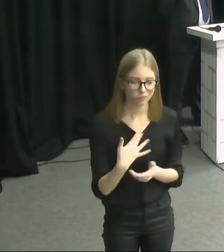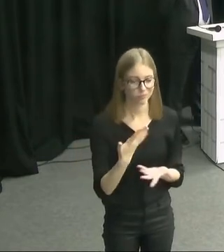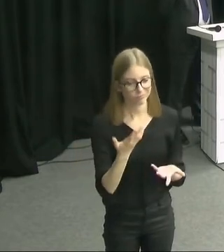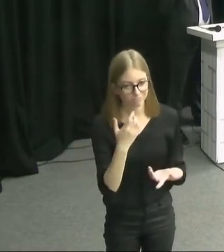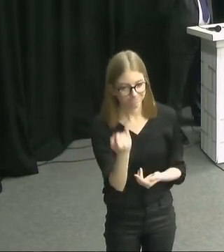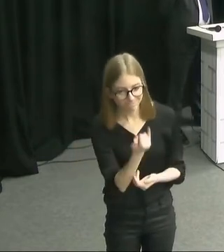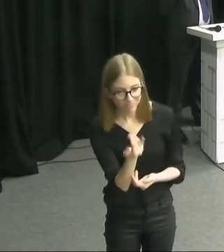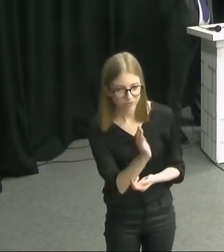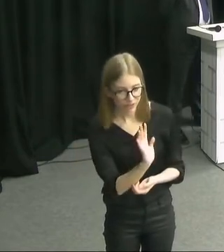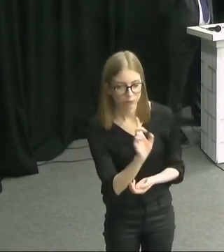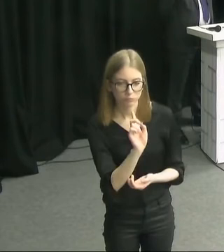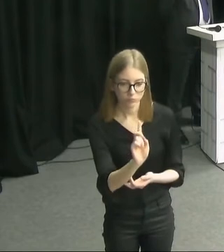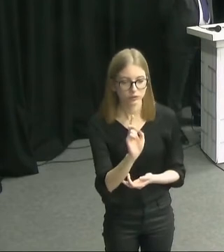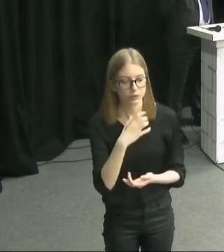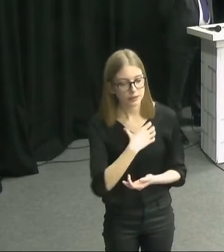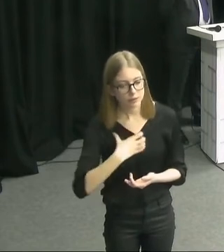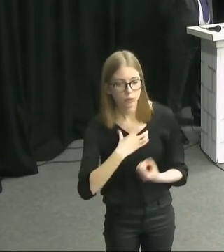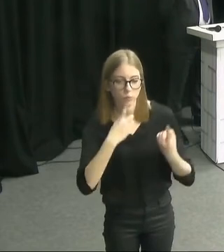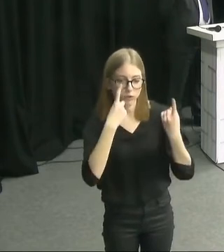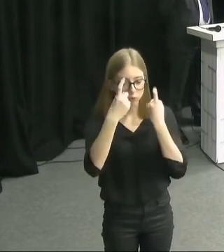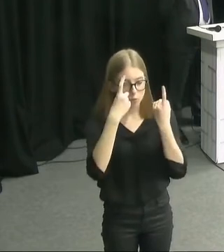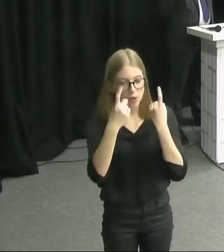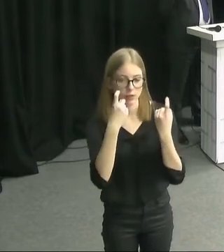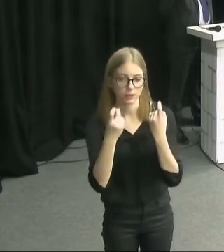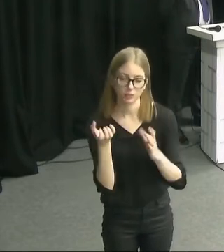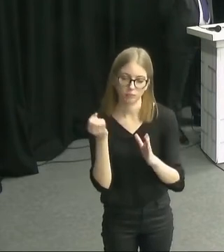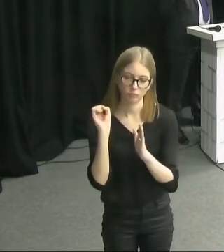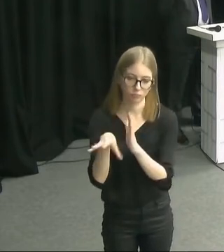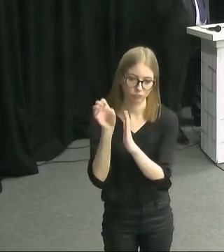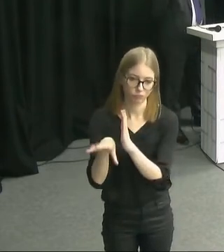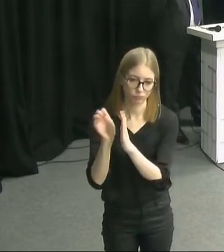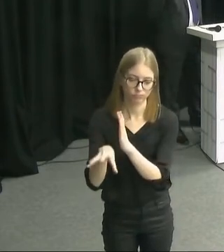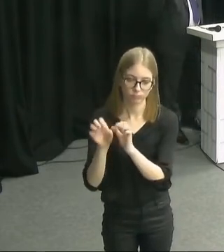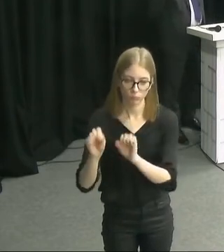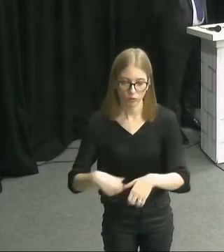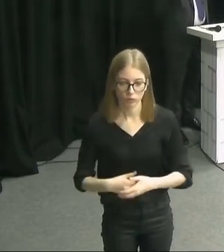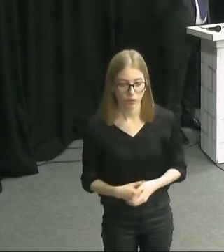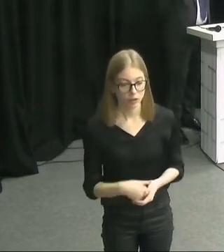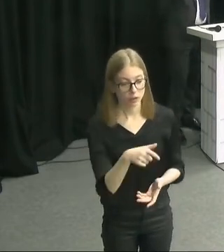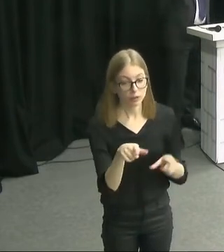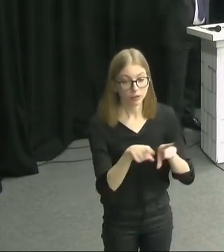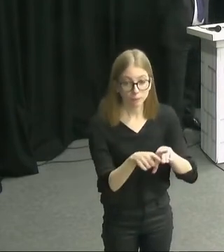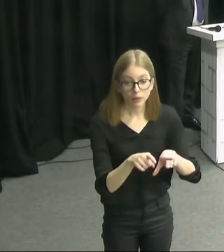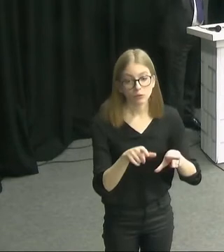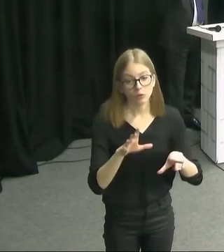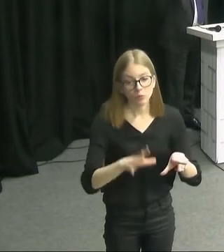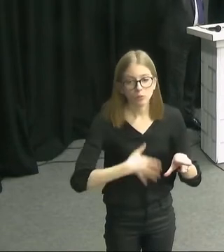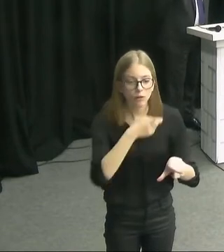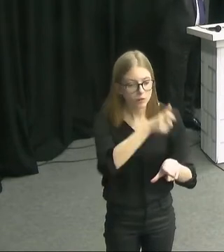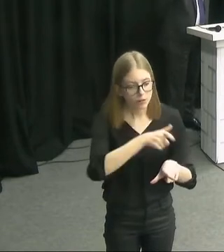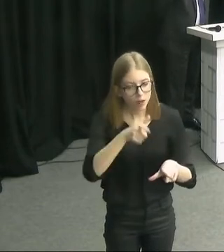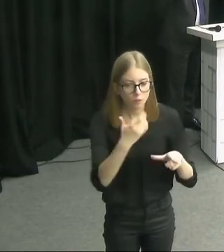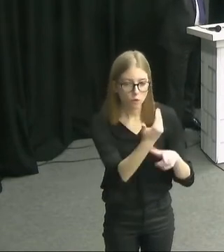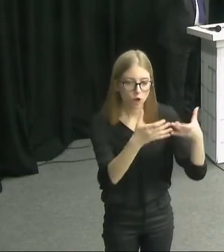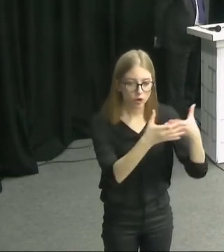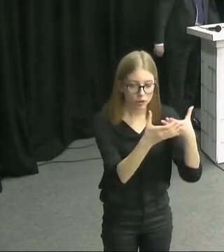mentorship. We could include them more in mentorship, in practical studies. But then university should